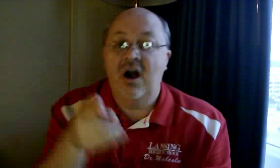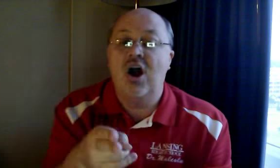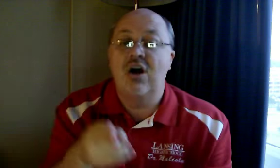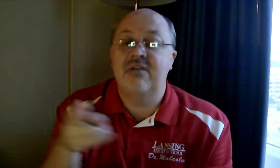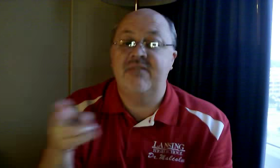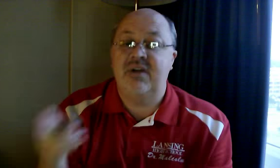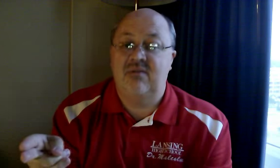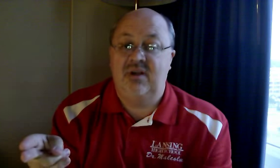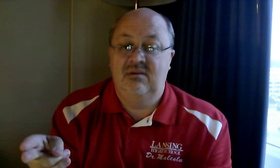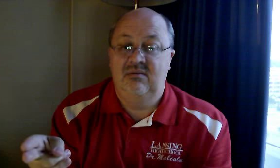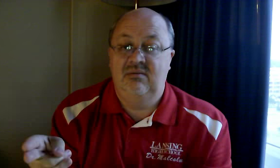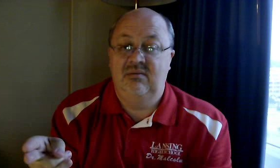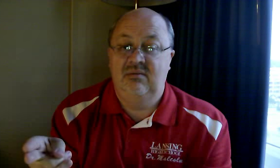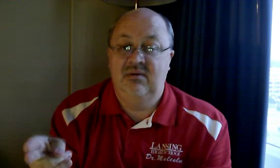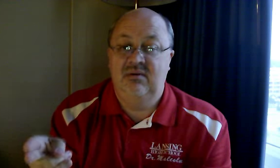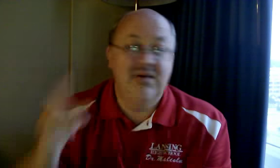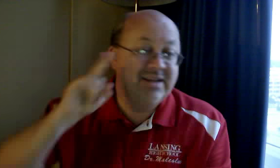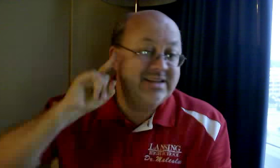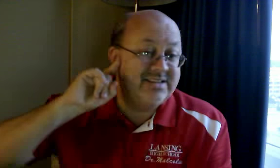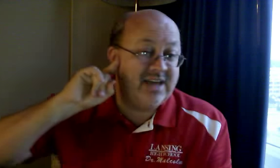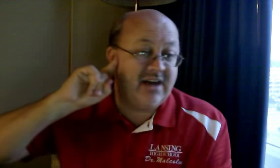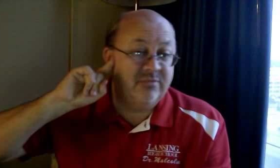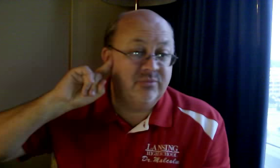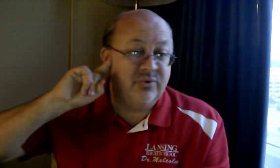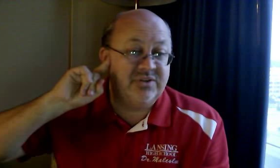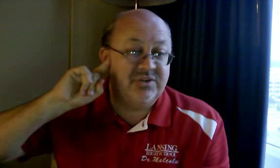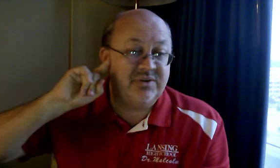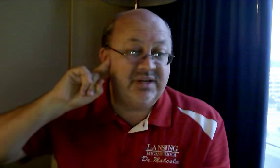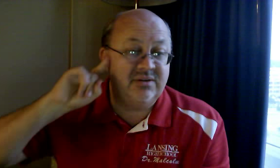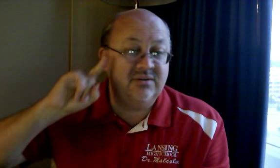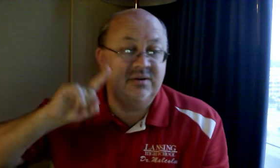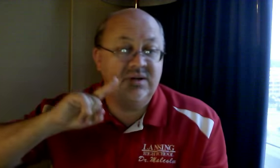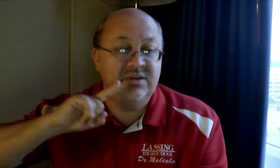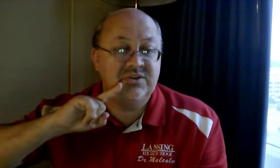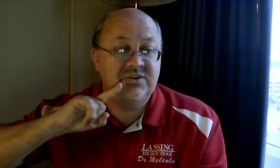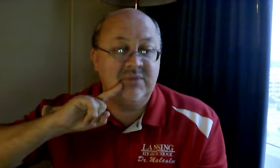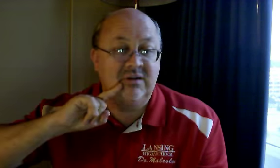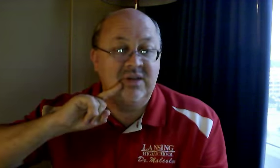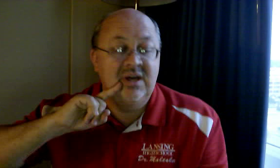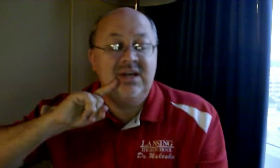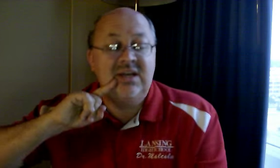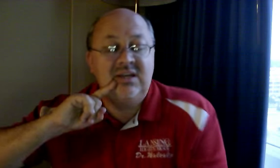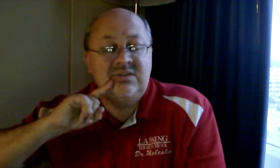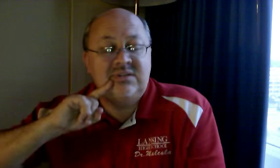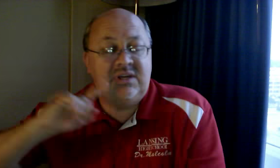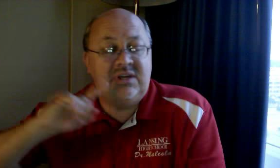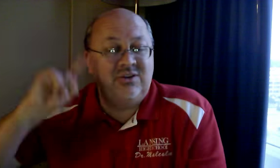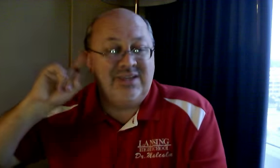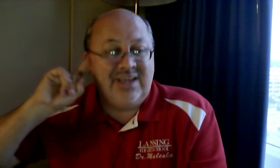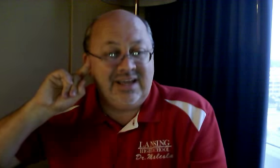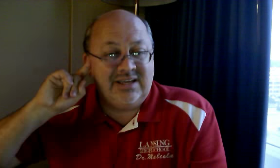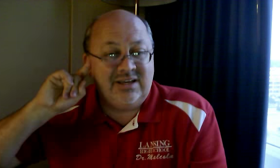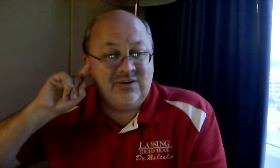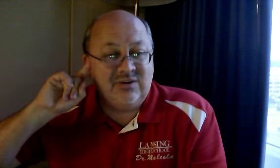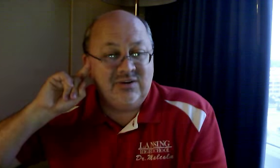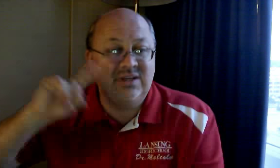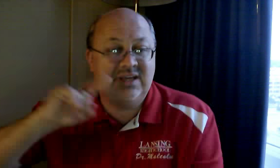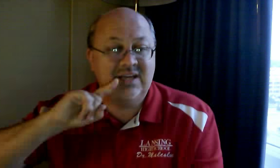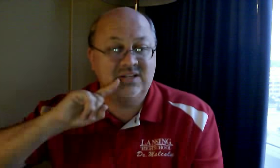Hard of hearing. Deaf. Point to your ear and to your mouth. It used to mean you can't hear, you can't